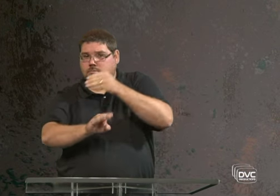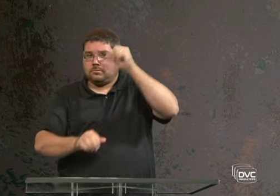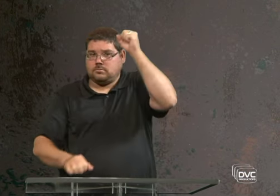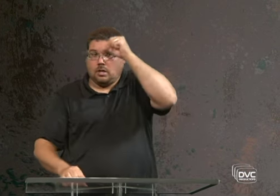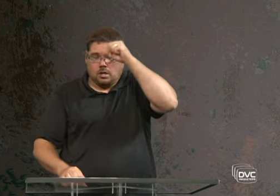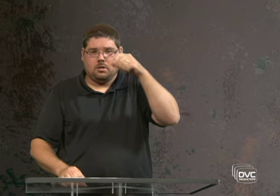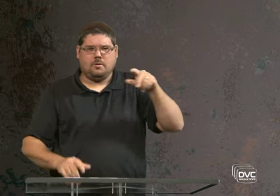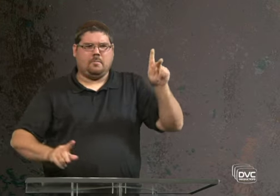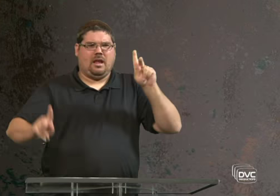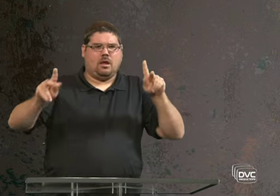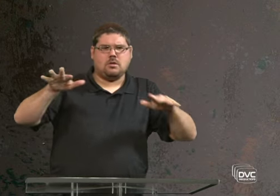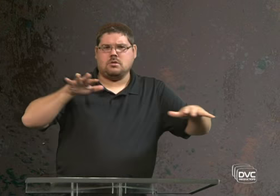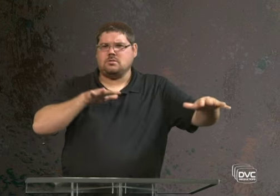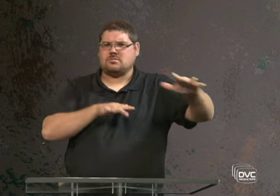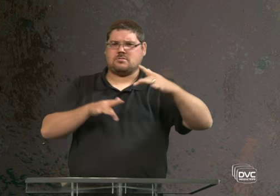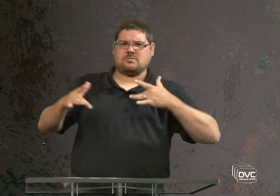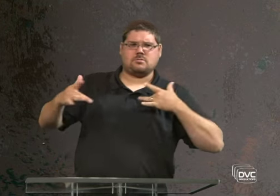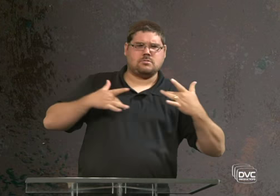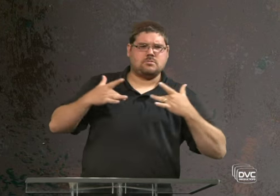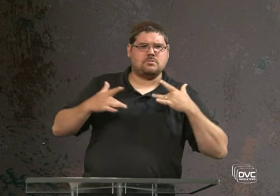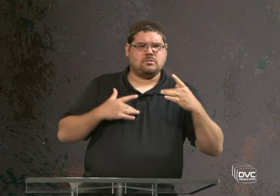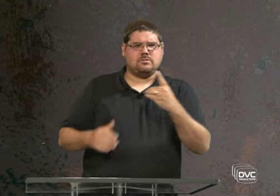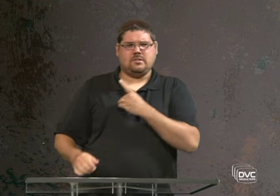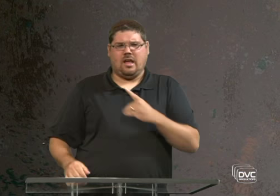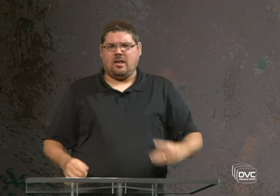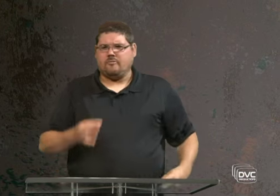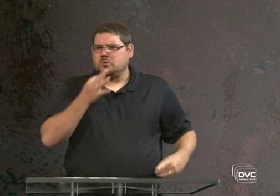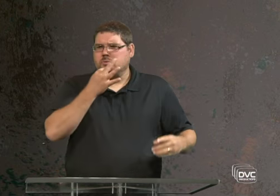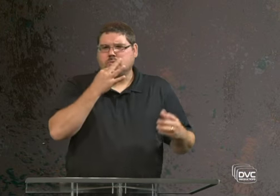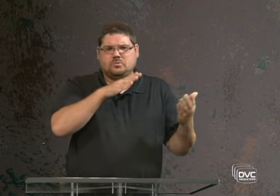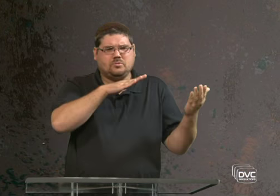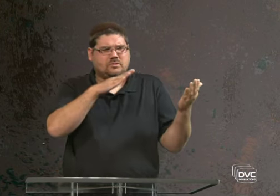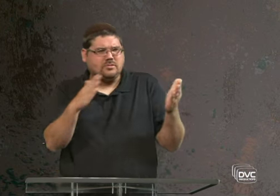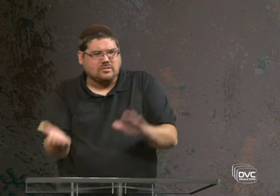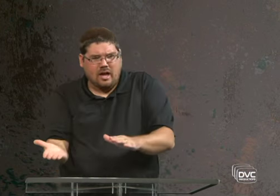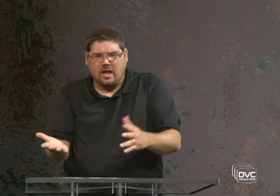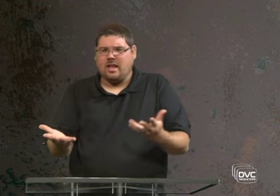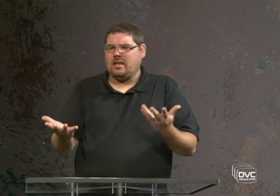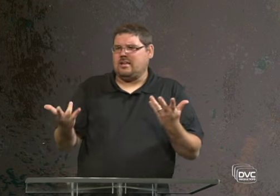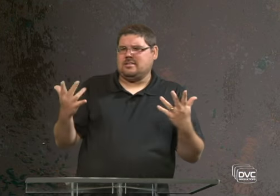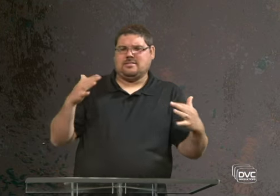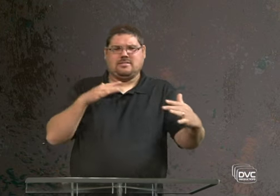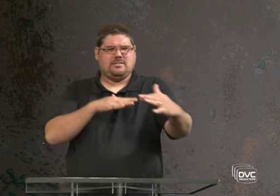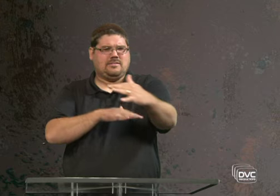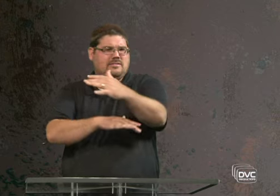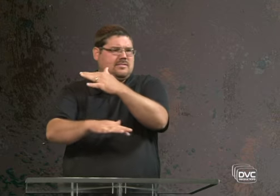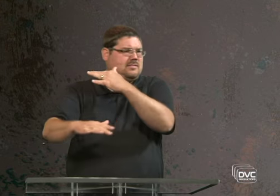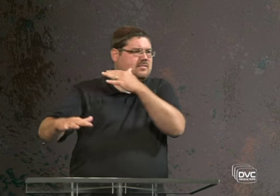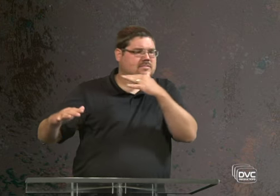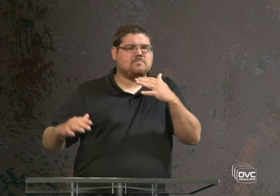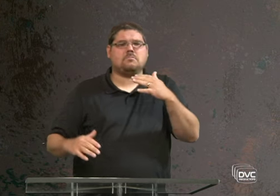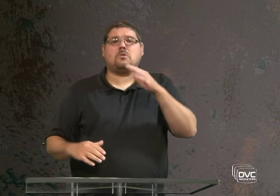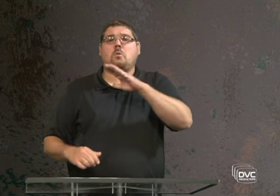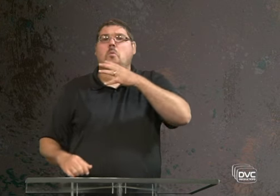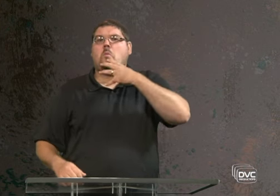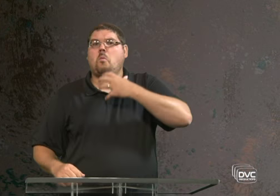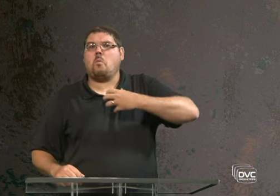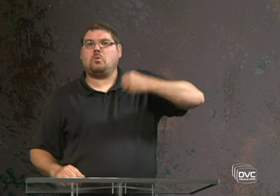So just before Solomon became king, the people were all concerned because David was about ready